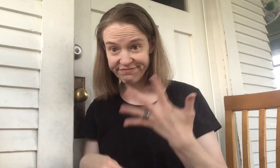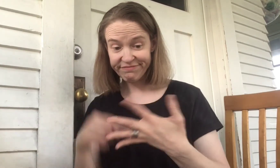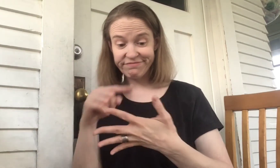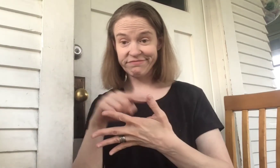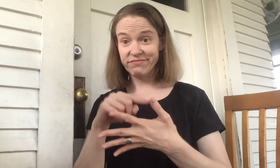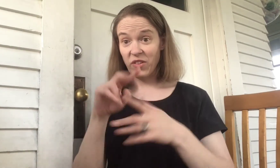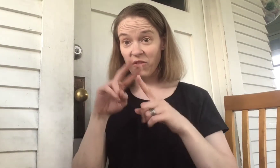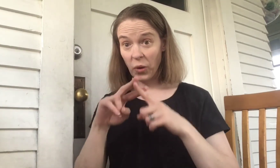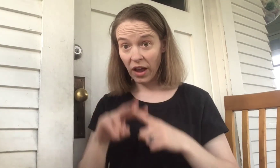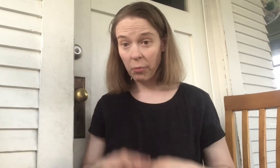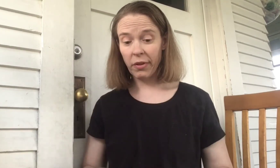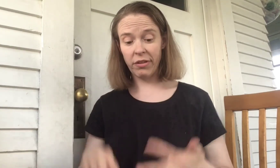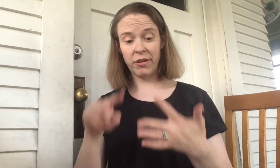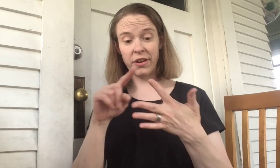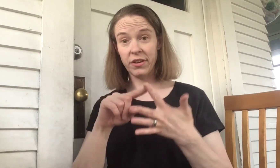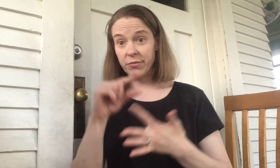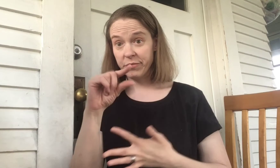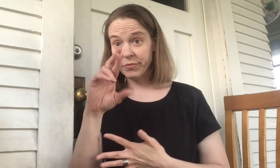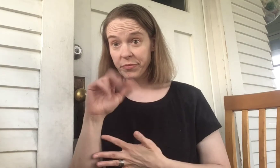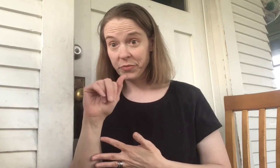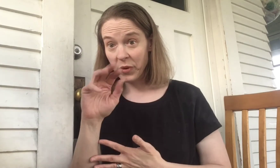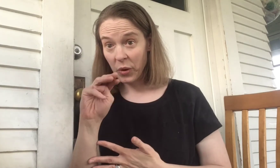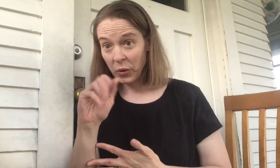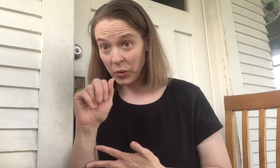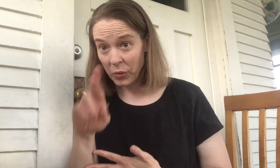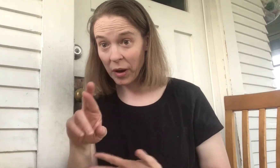had 5 topics: vocabulary, grammar,